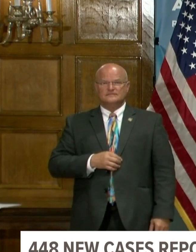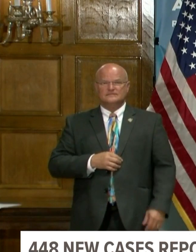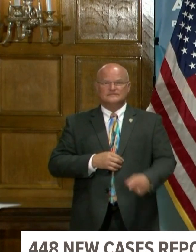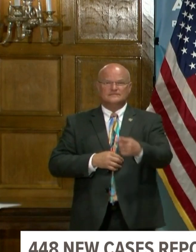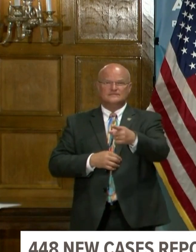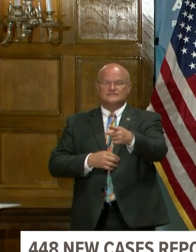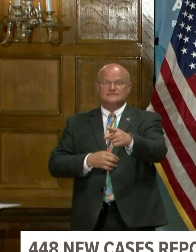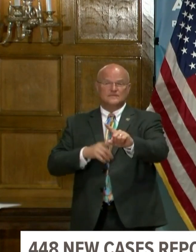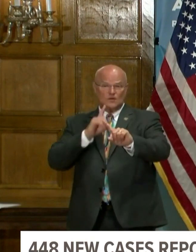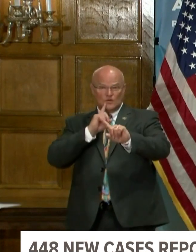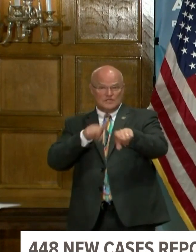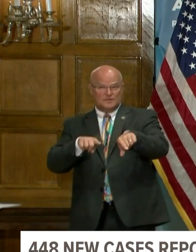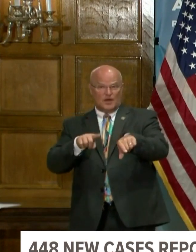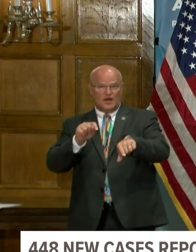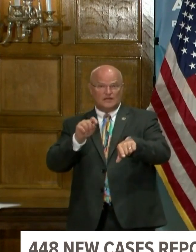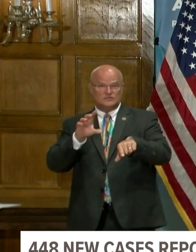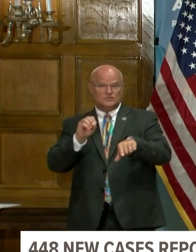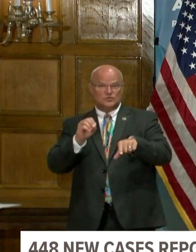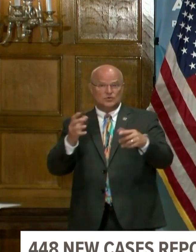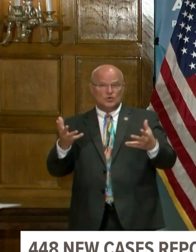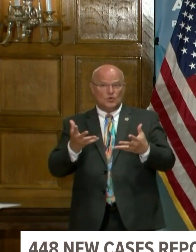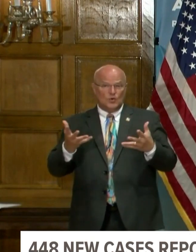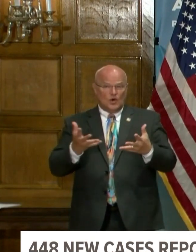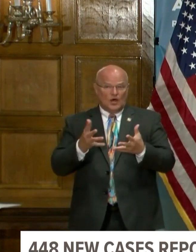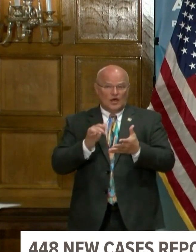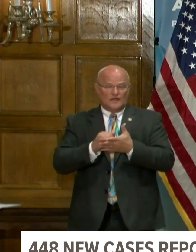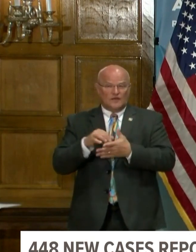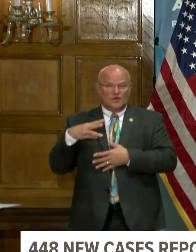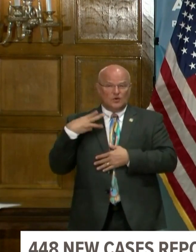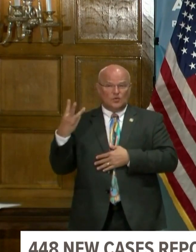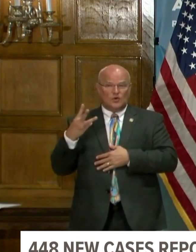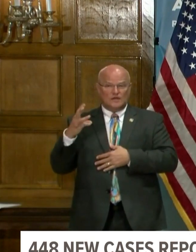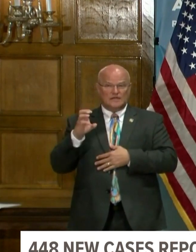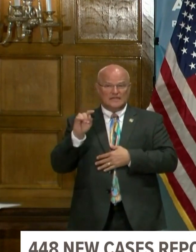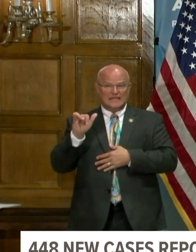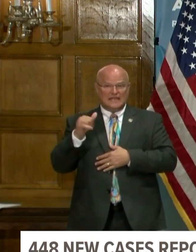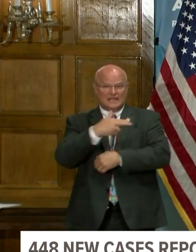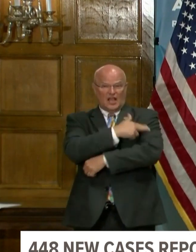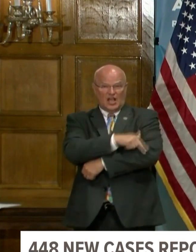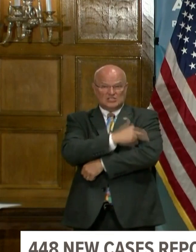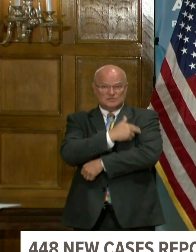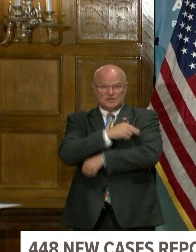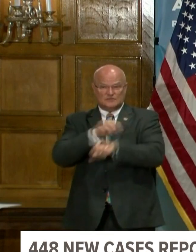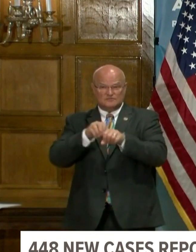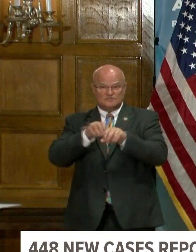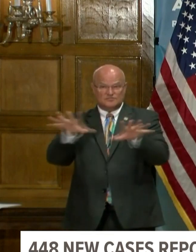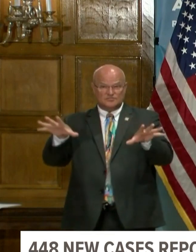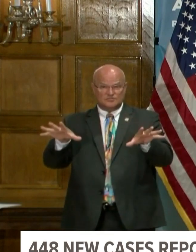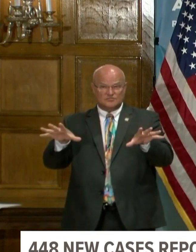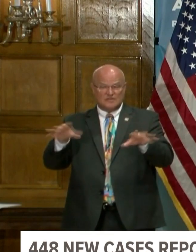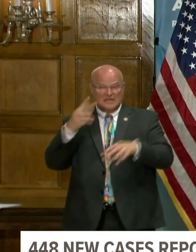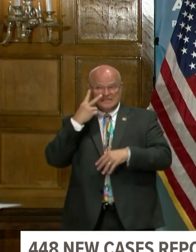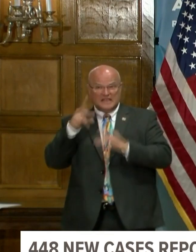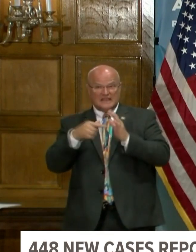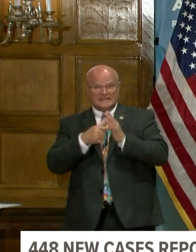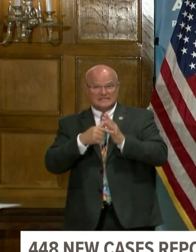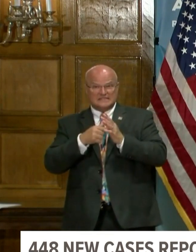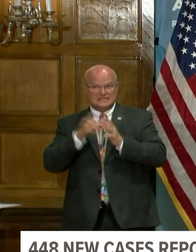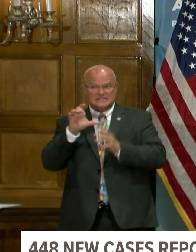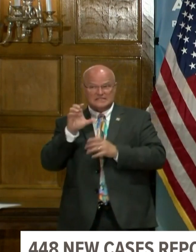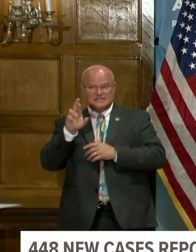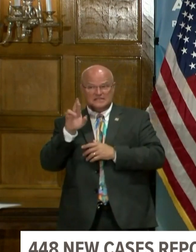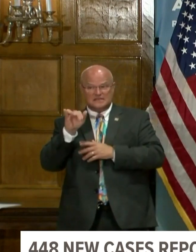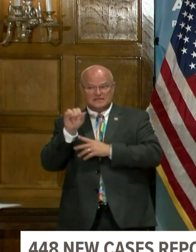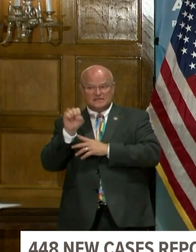I guess any response to what the Washington County Hospital sort of put out there, that they're seeing this as a